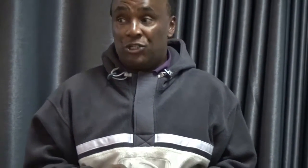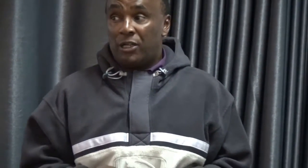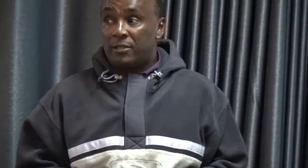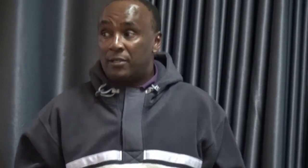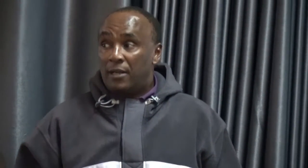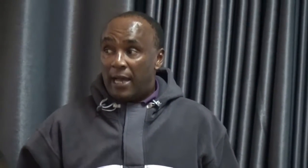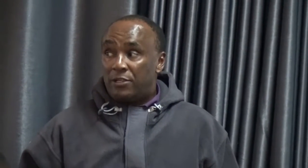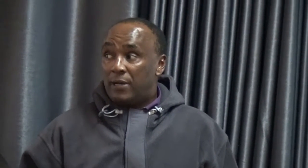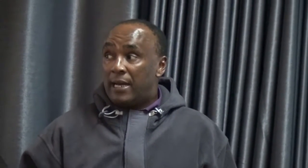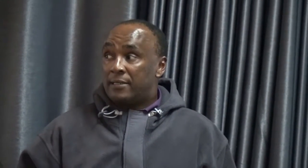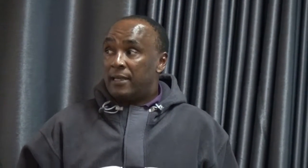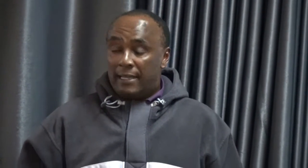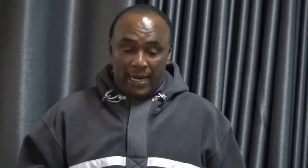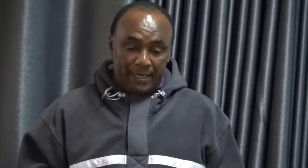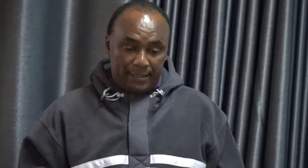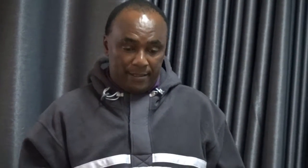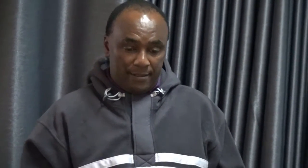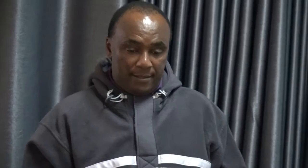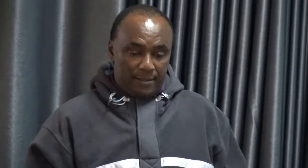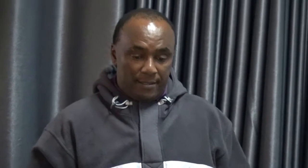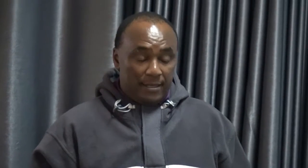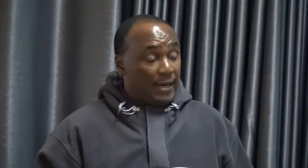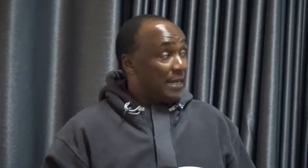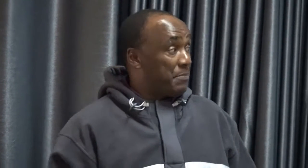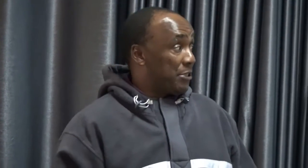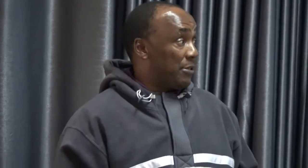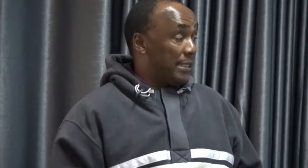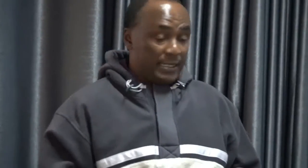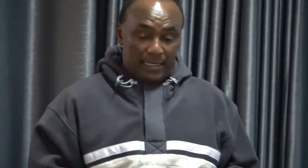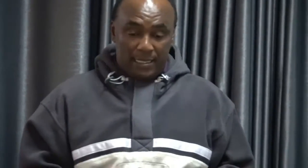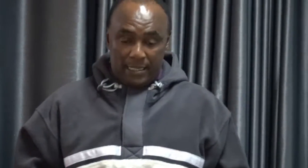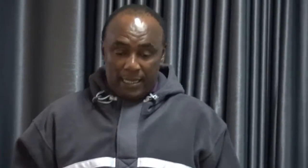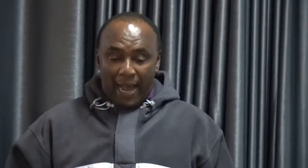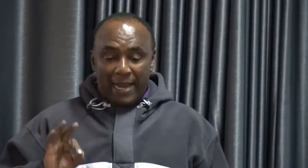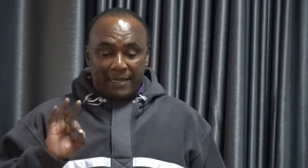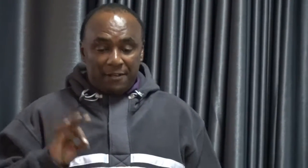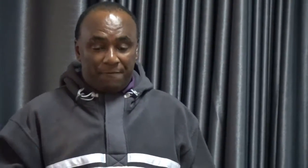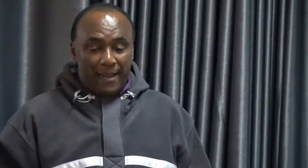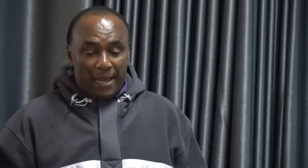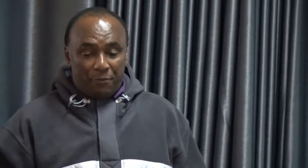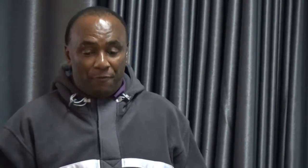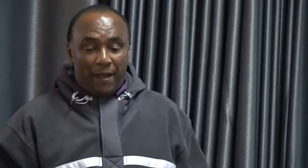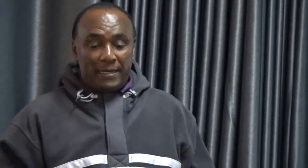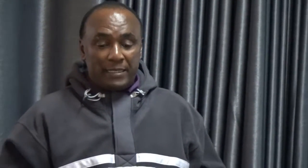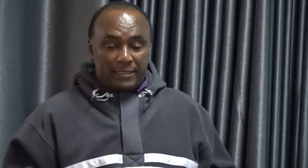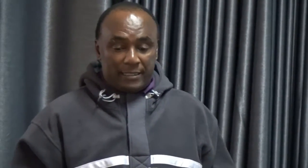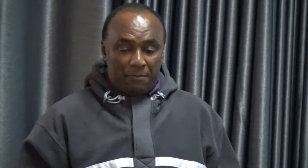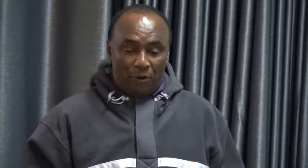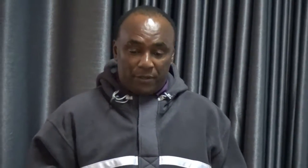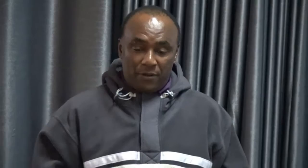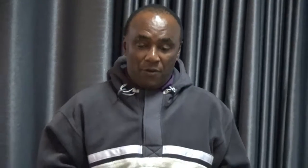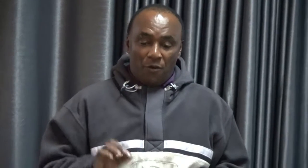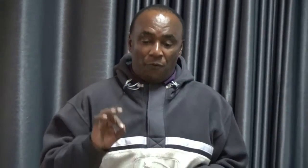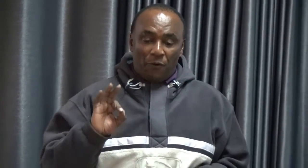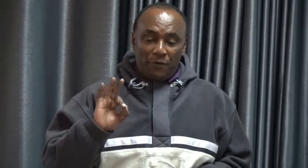is teachers as well as the learners. Last but not least, identify and providing